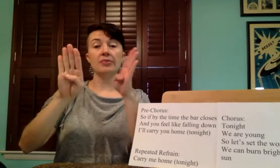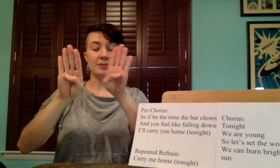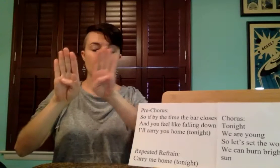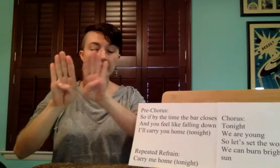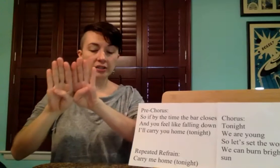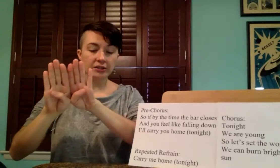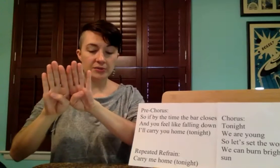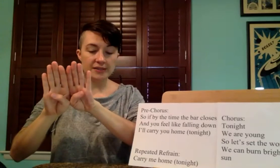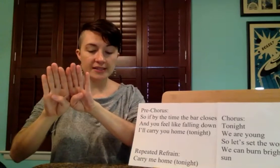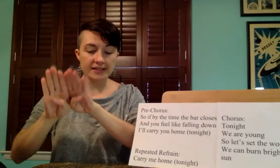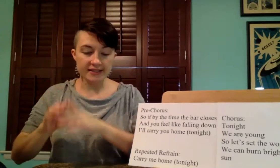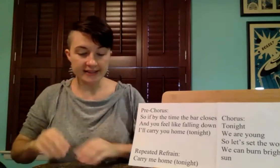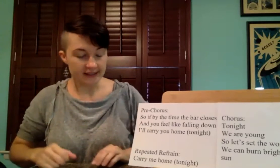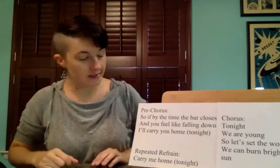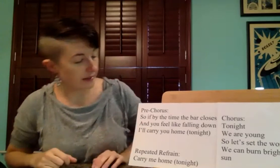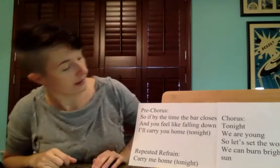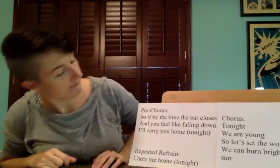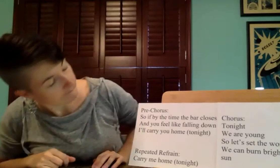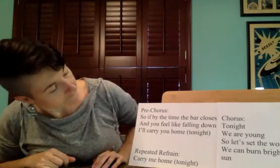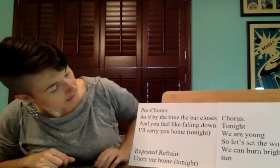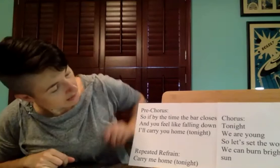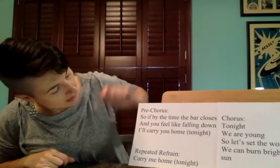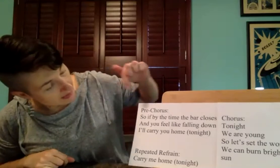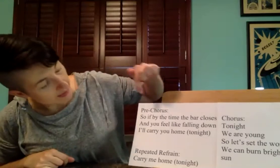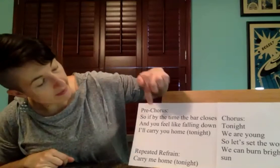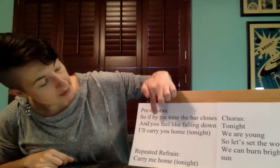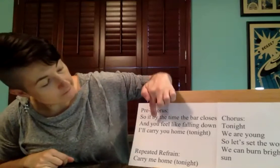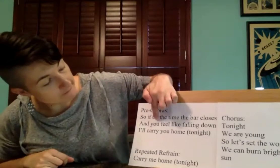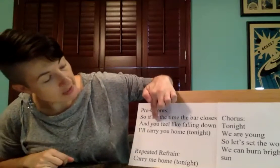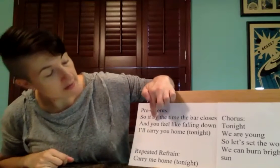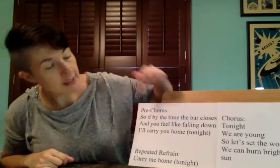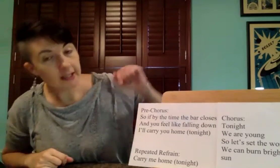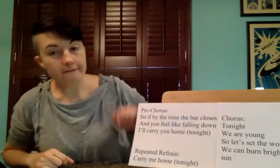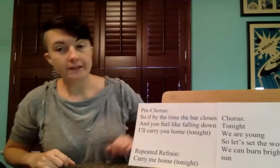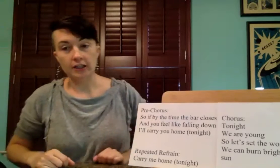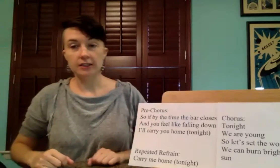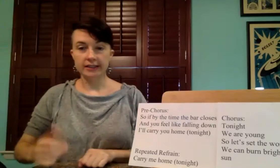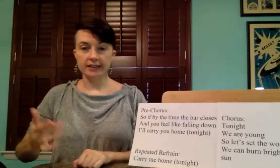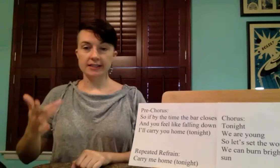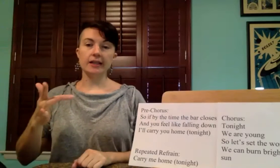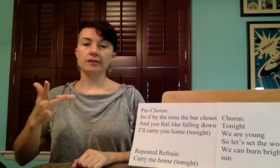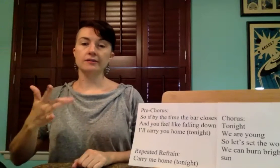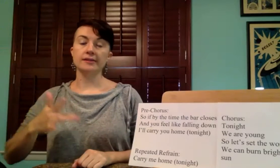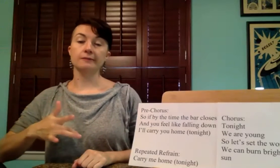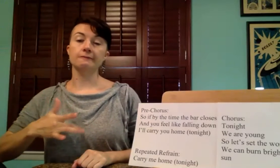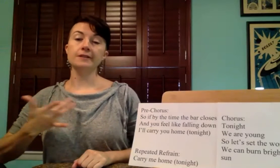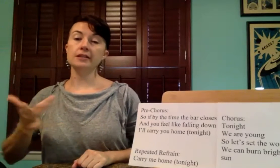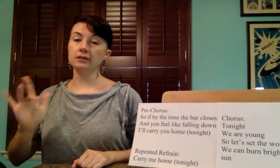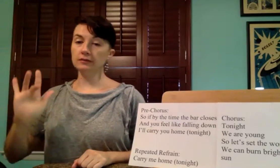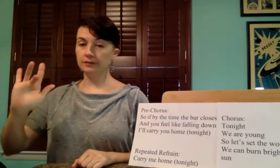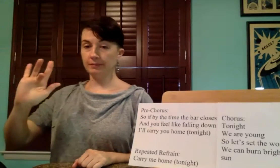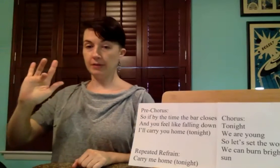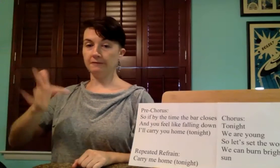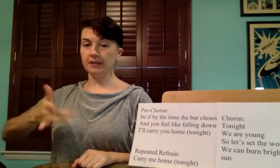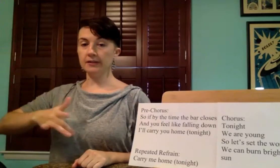the bar closes and you feel like falling down, so feel, middle finger